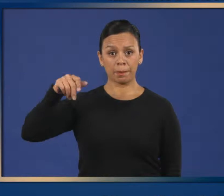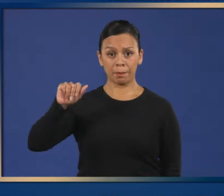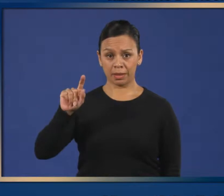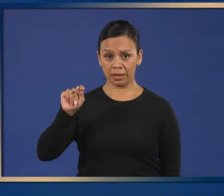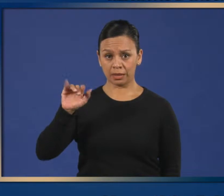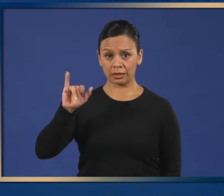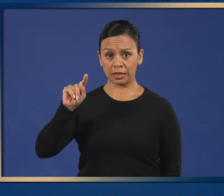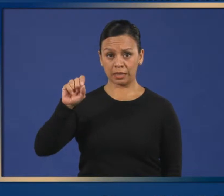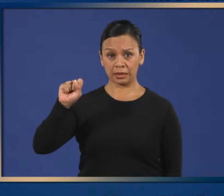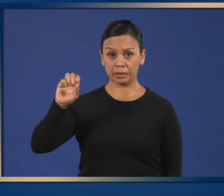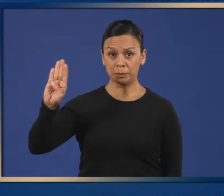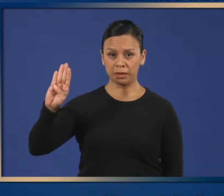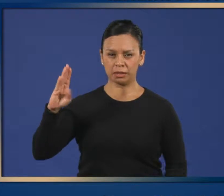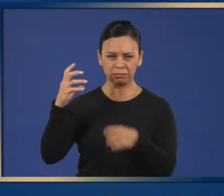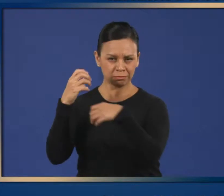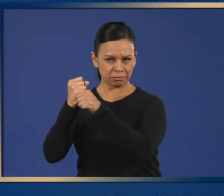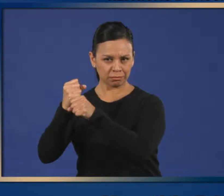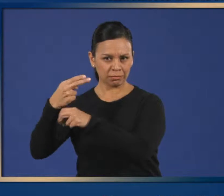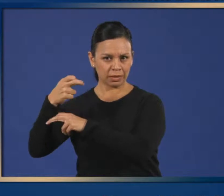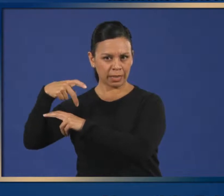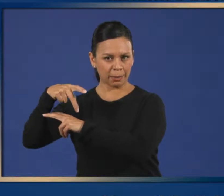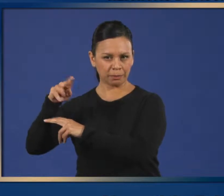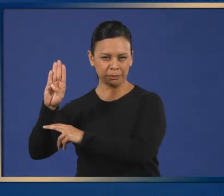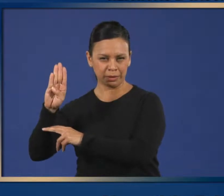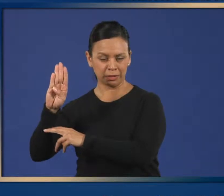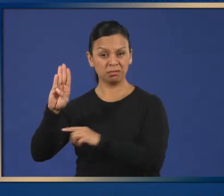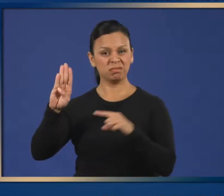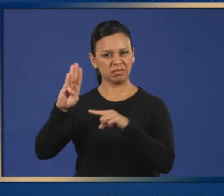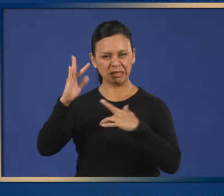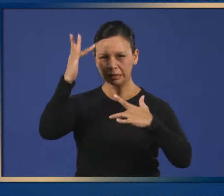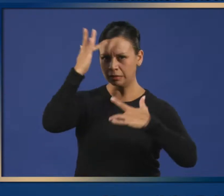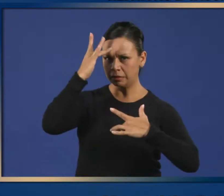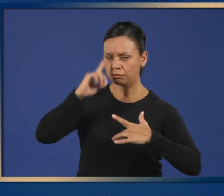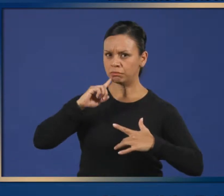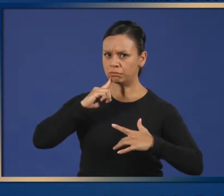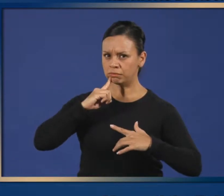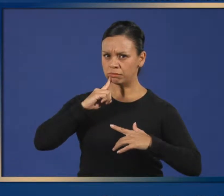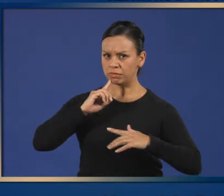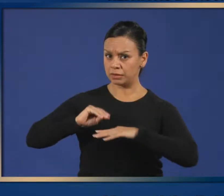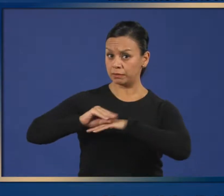Hepatitis B is a serious disease that affects the liver.